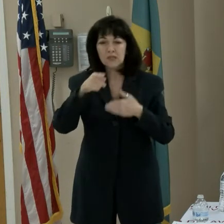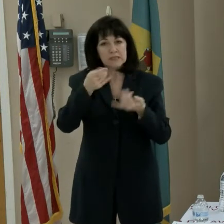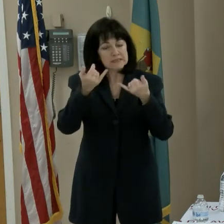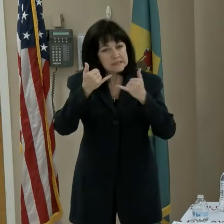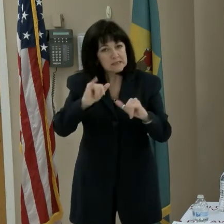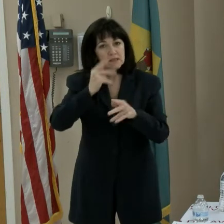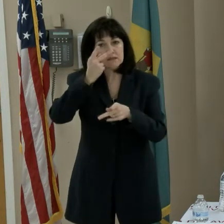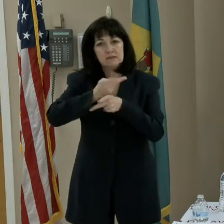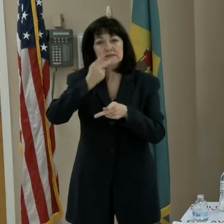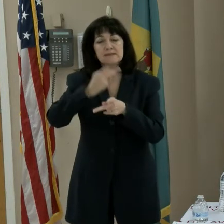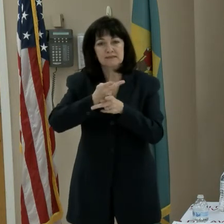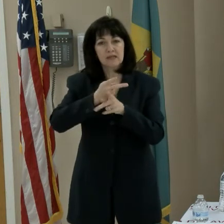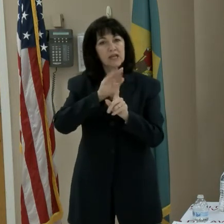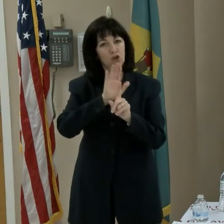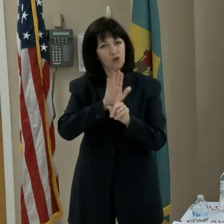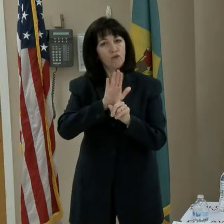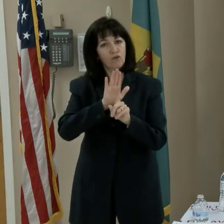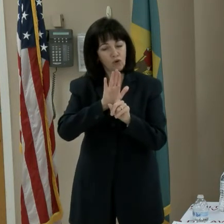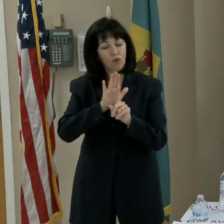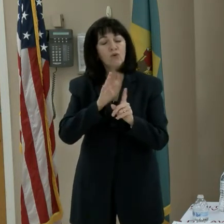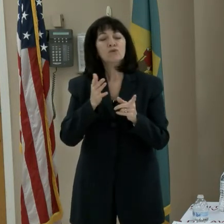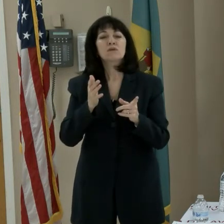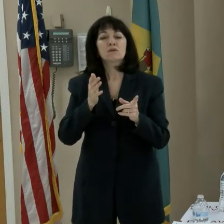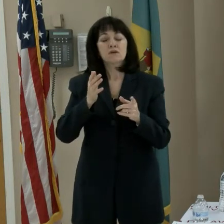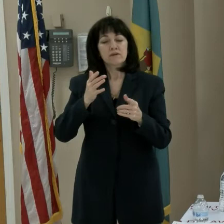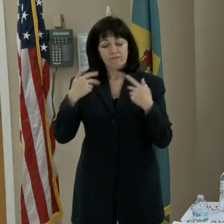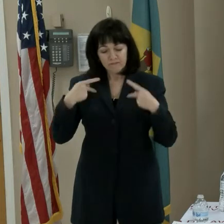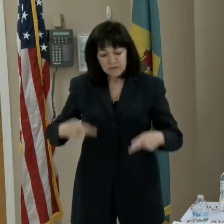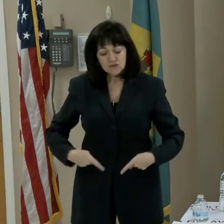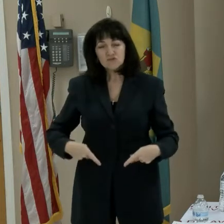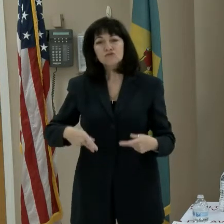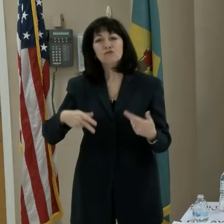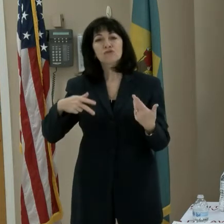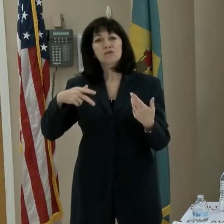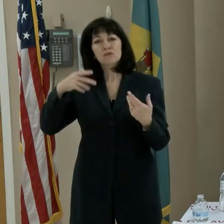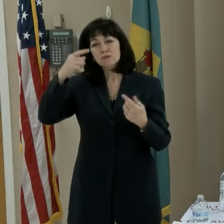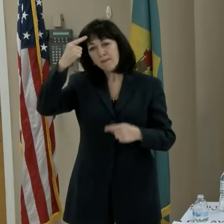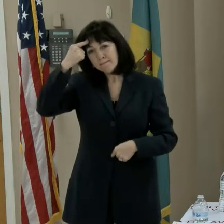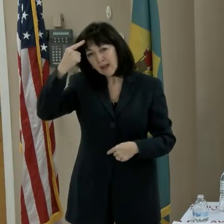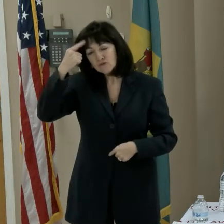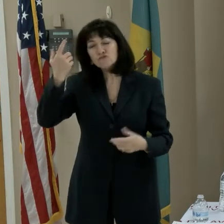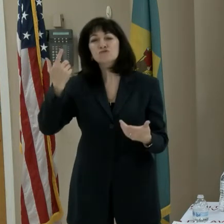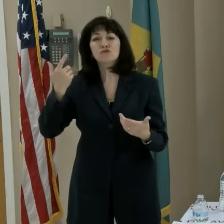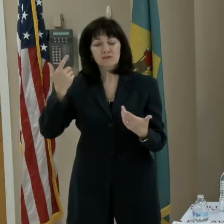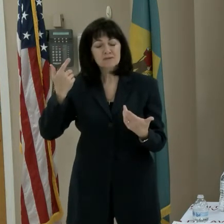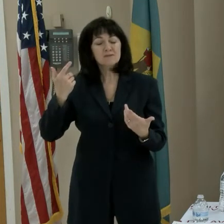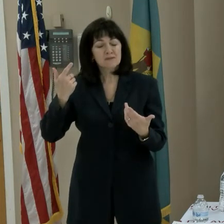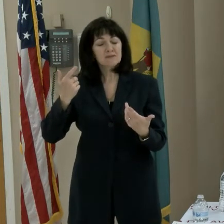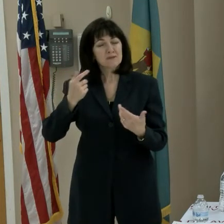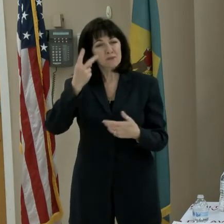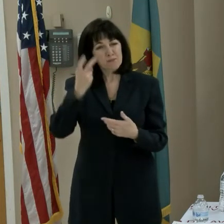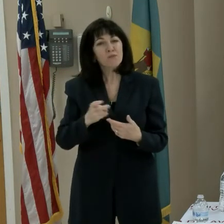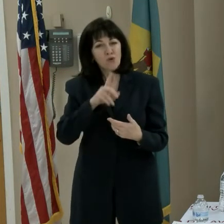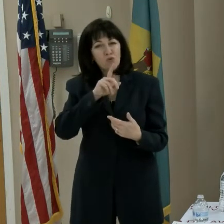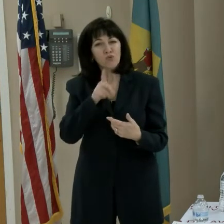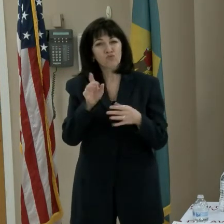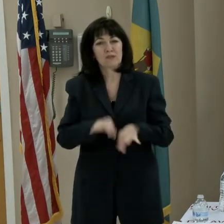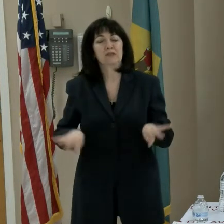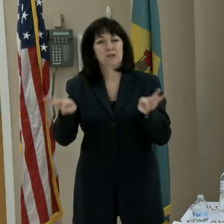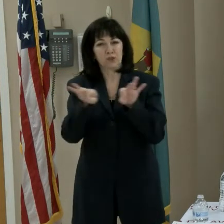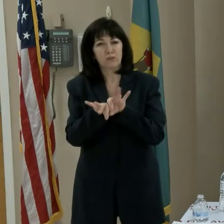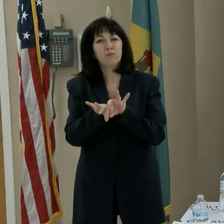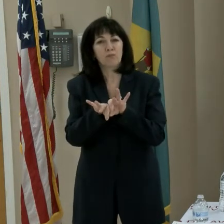mental well-being, and we'll talk a little bit more about that. But I think what's most important is we,